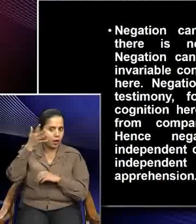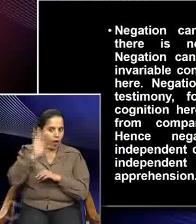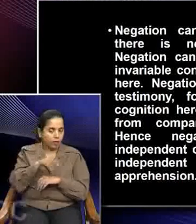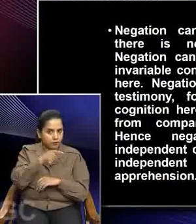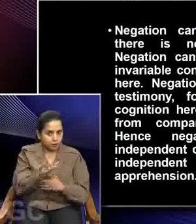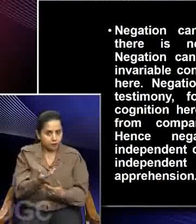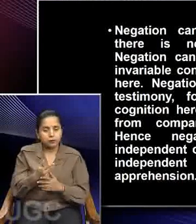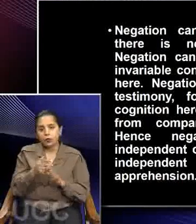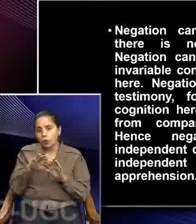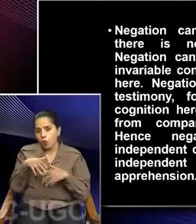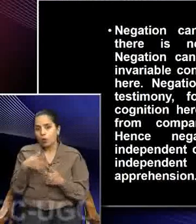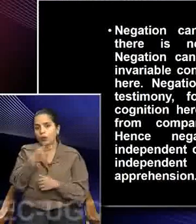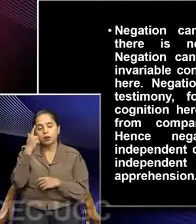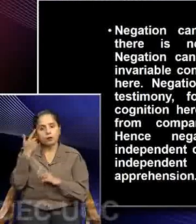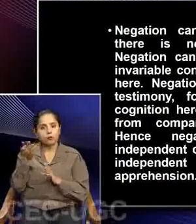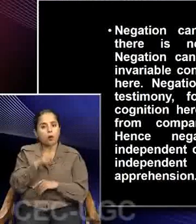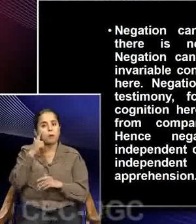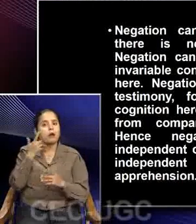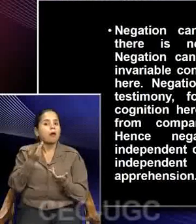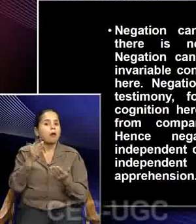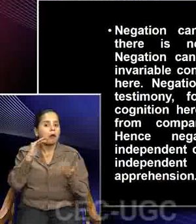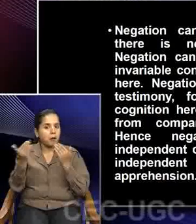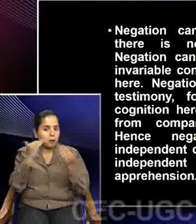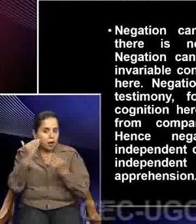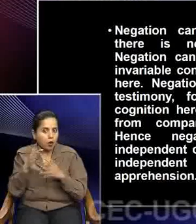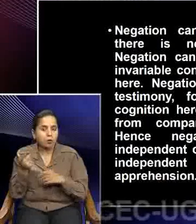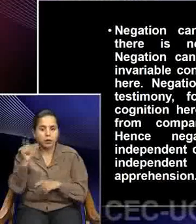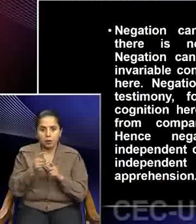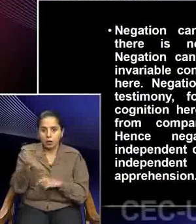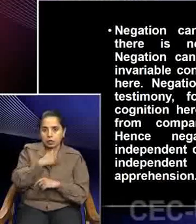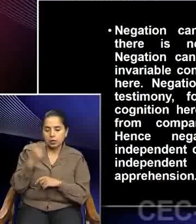nor can it be known from comparison or presumption.